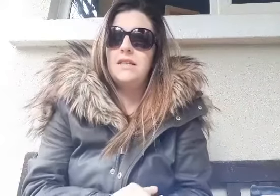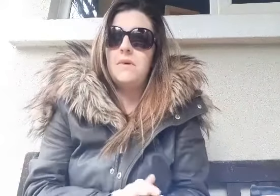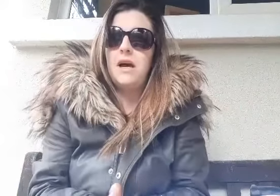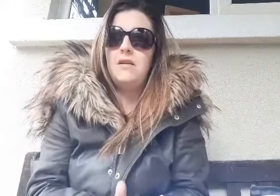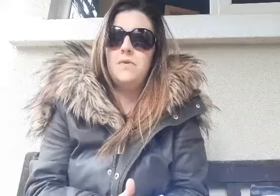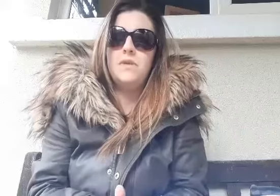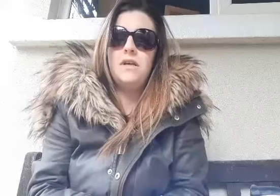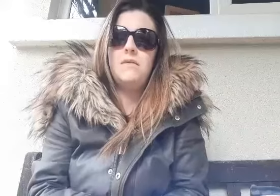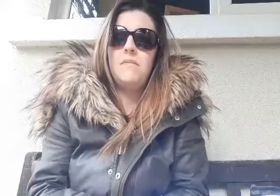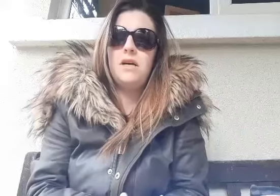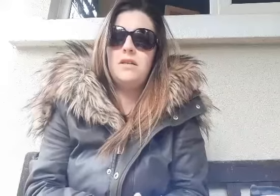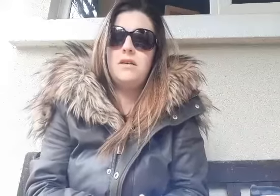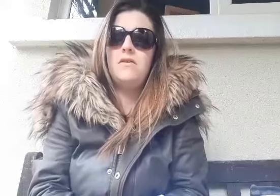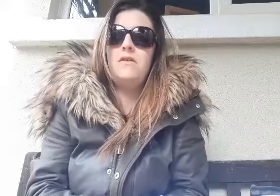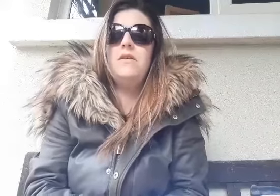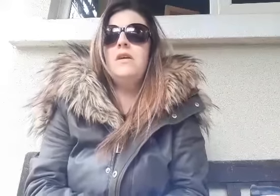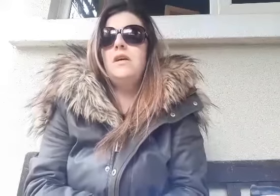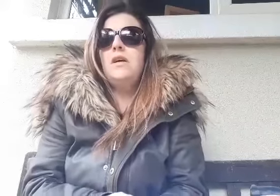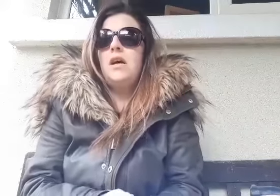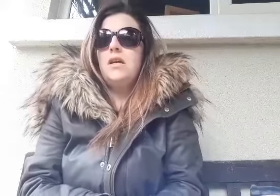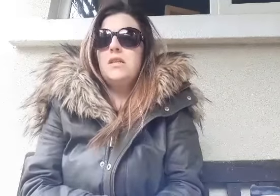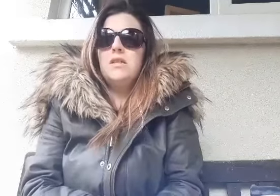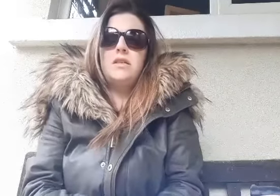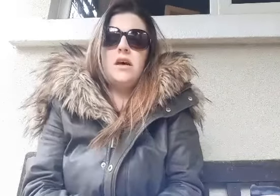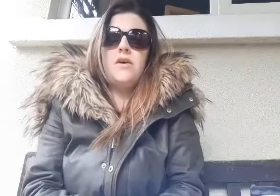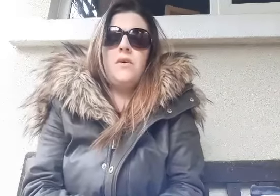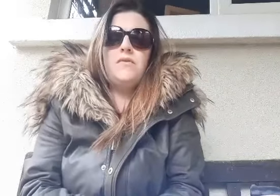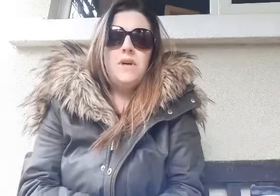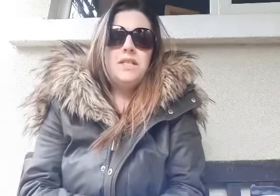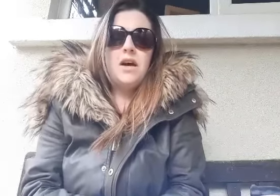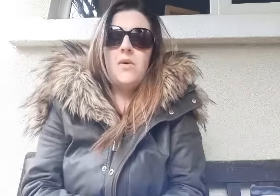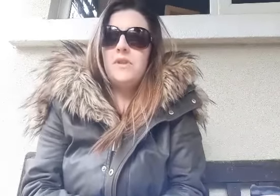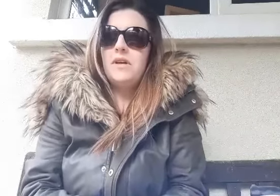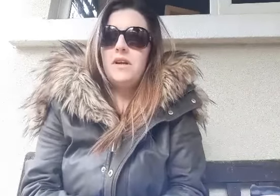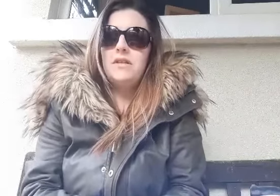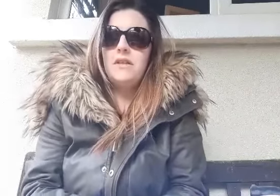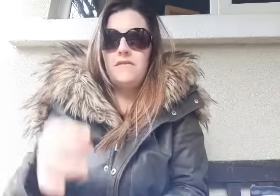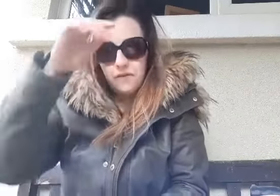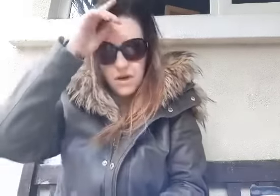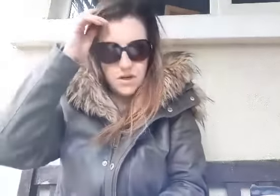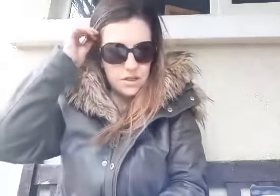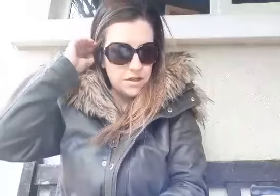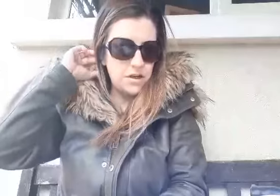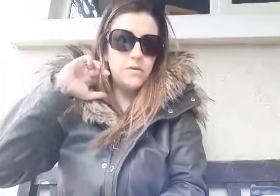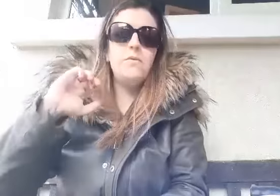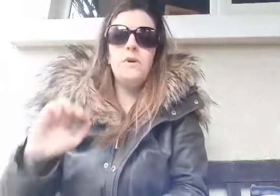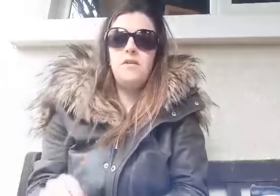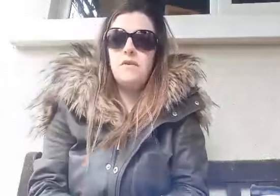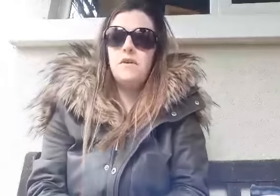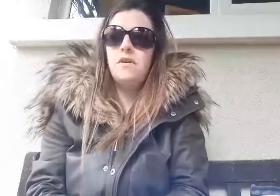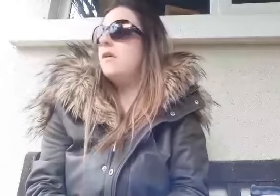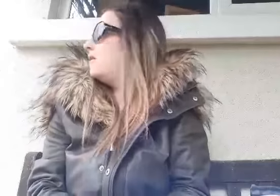some animals in Makaton. So, if we start with the colours first, we've